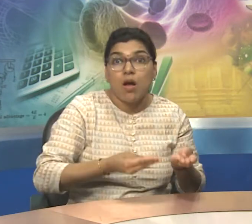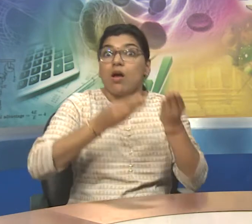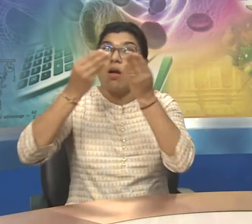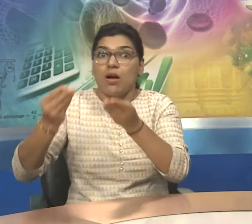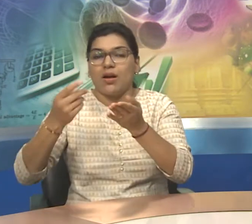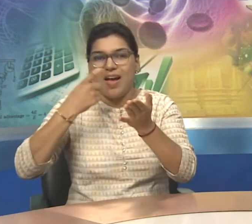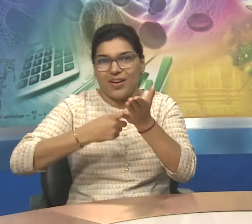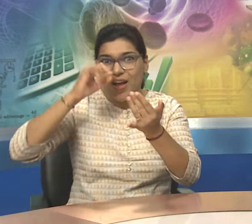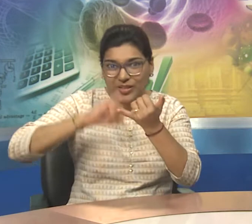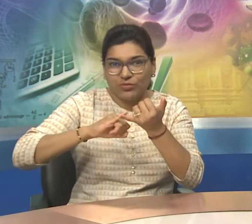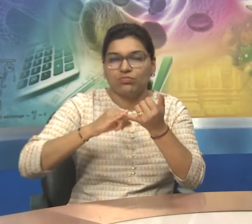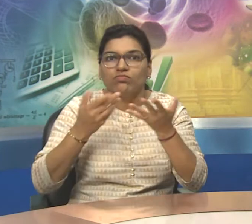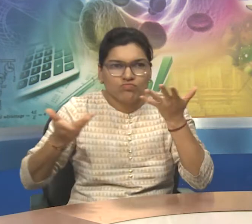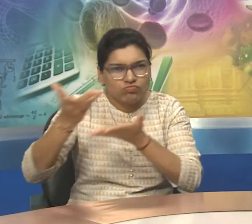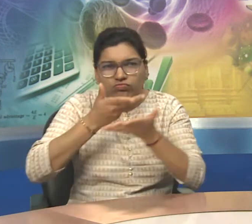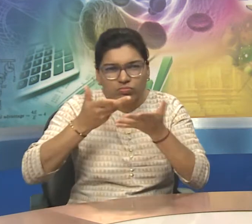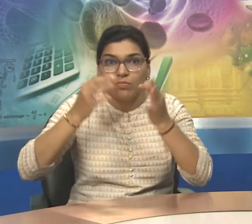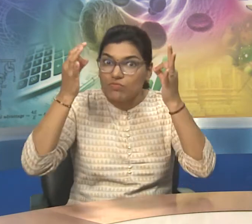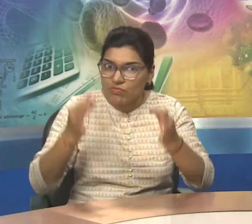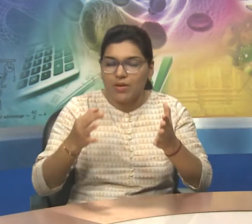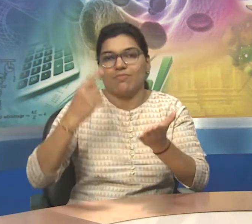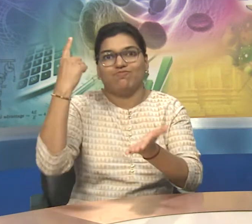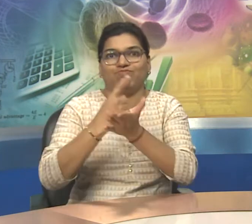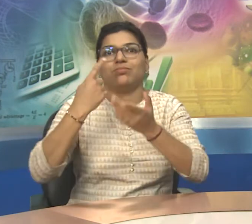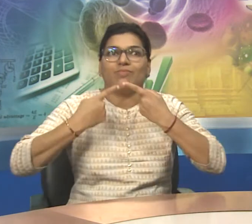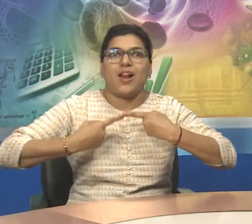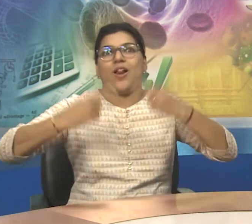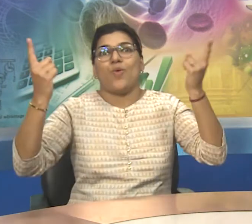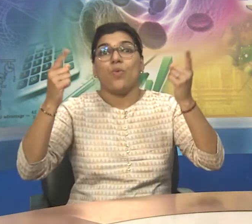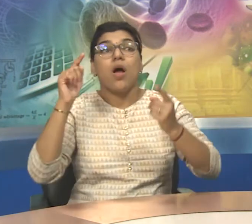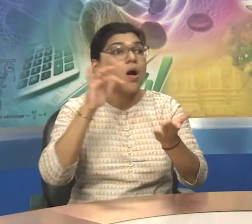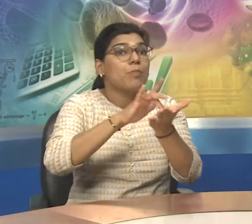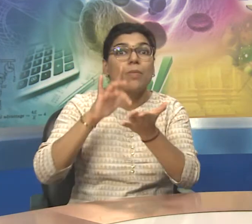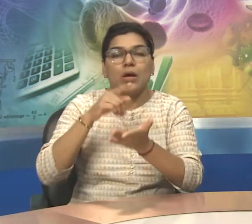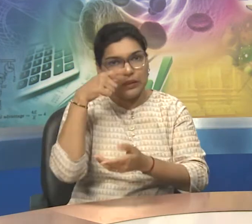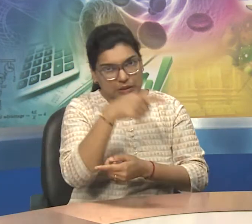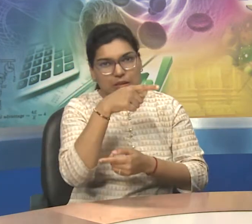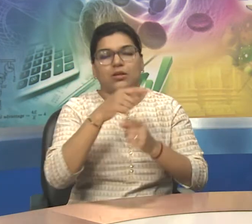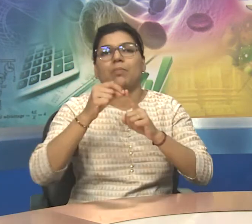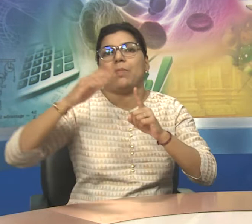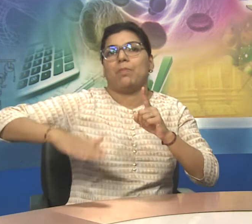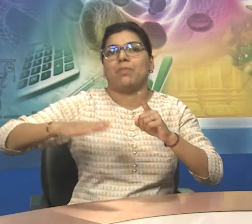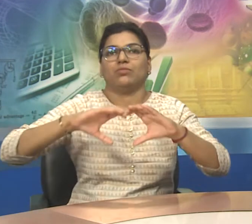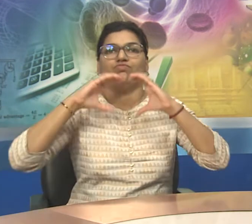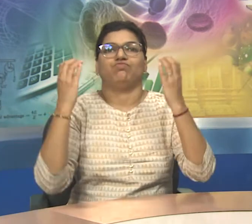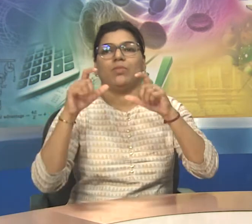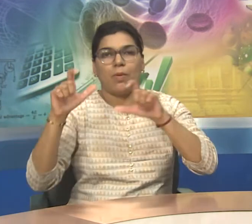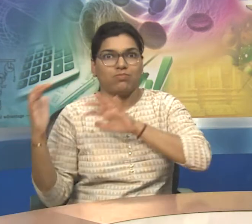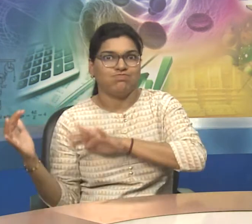If it approved in parliament, then it will be gone further, and after